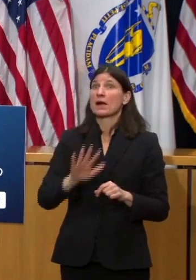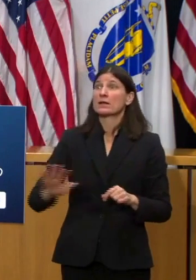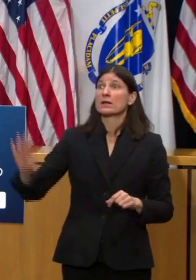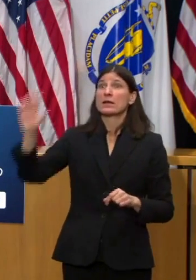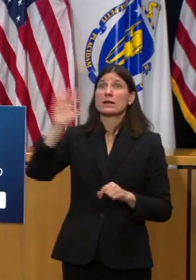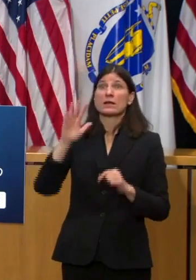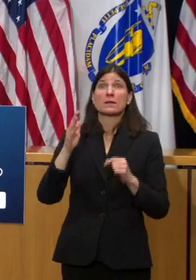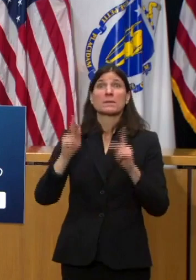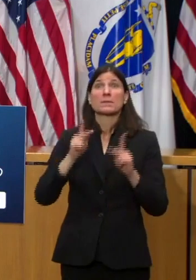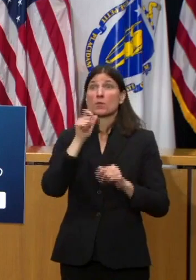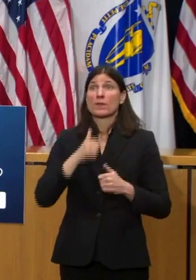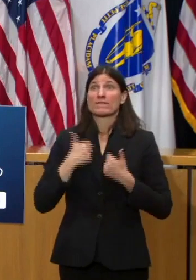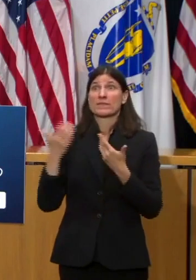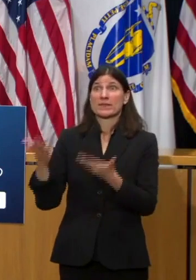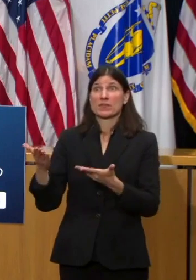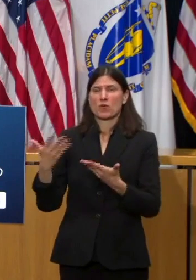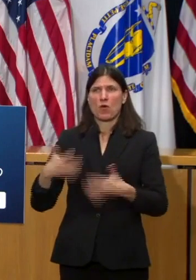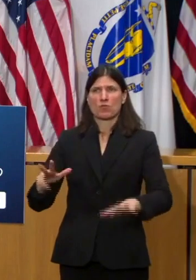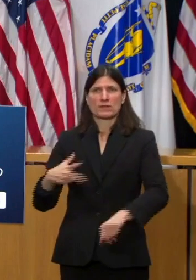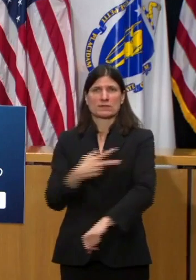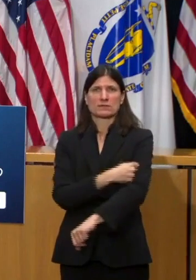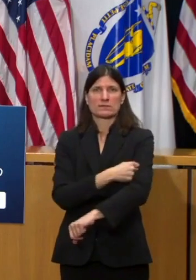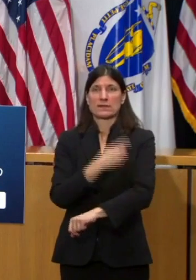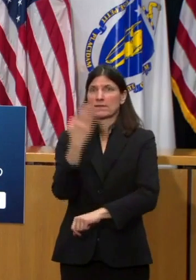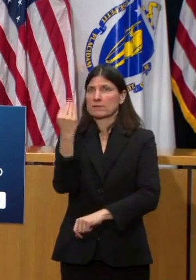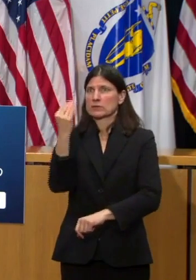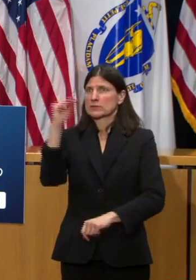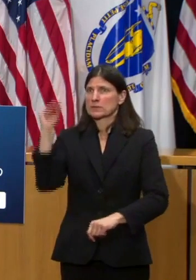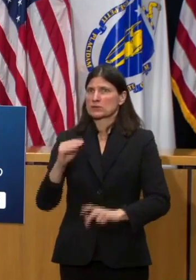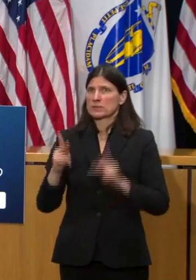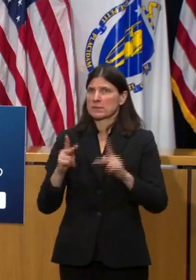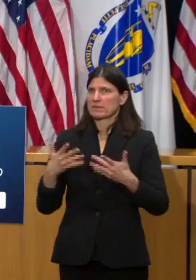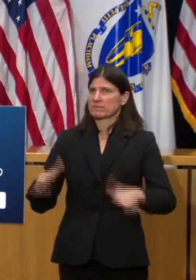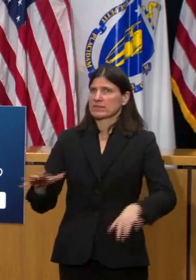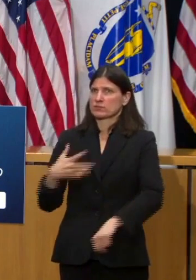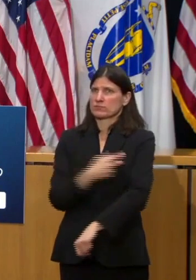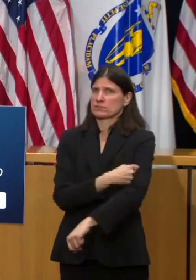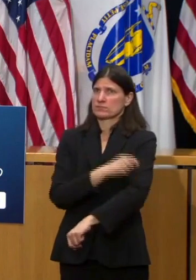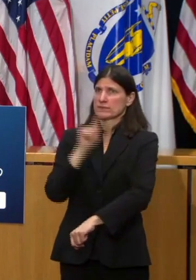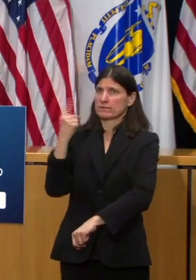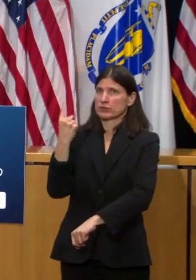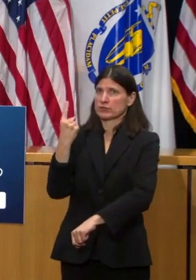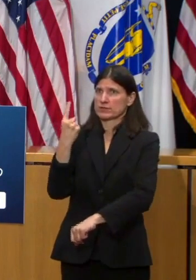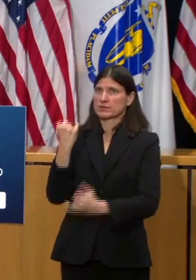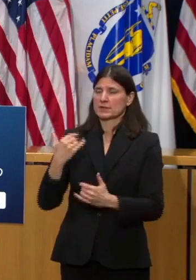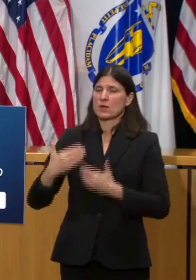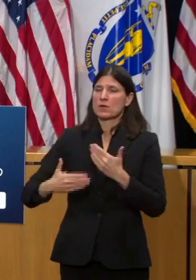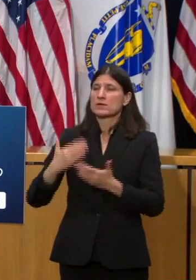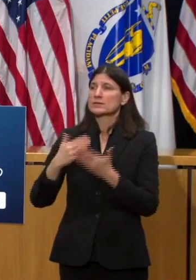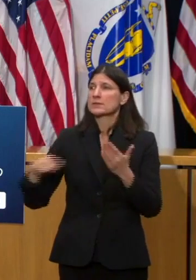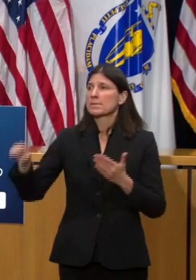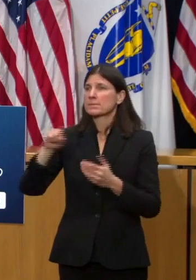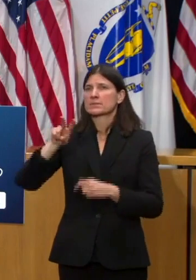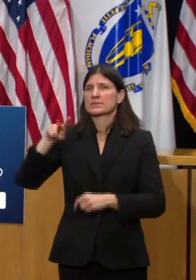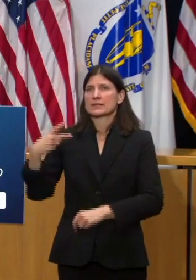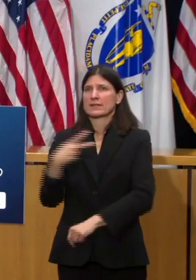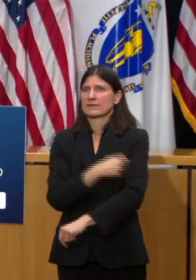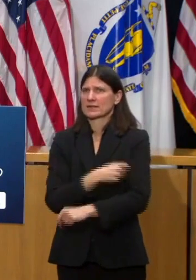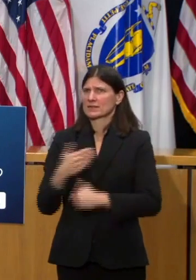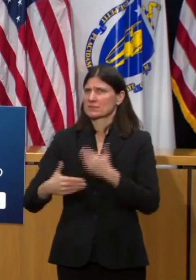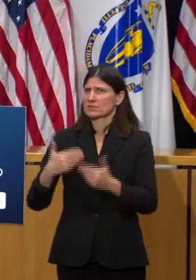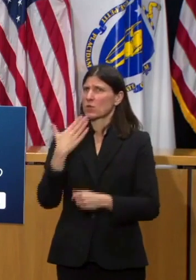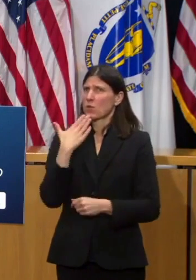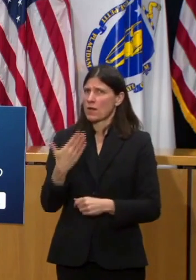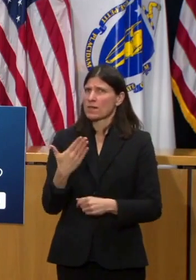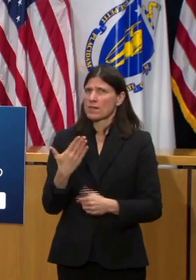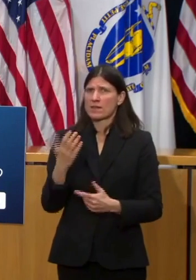Berkshire, in terms of the number of people in their county who've been vaccinated with one dose so far. I mean, they're performing well, and we'll